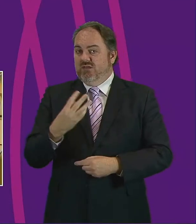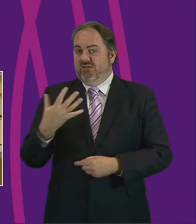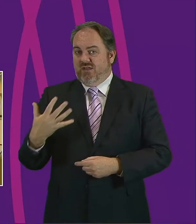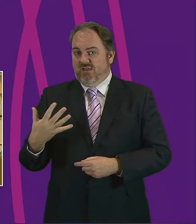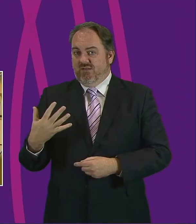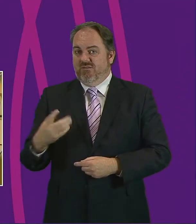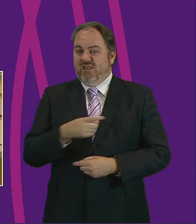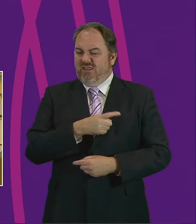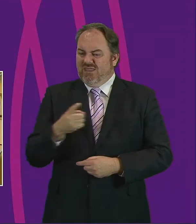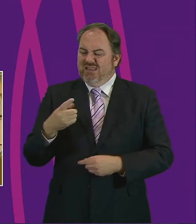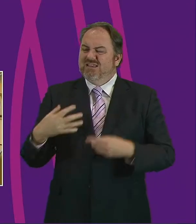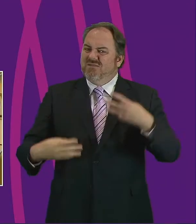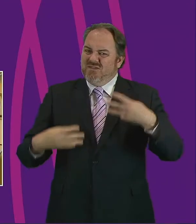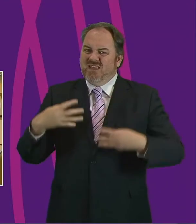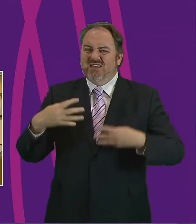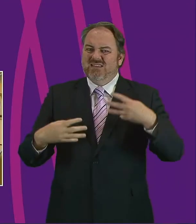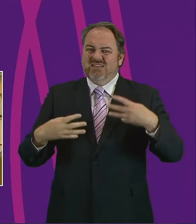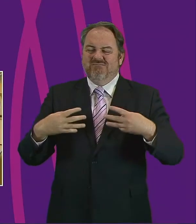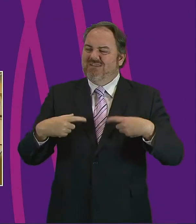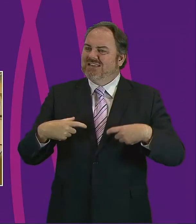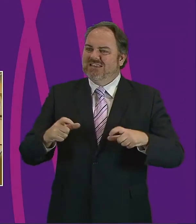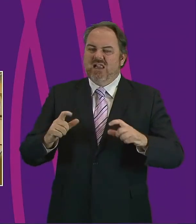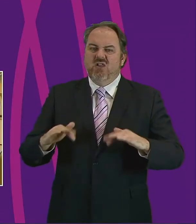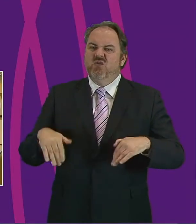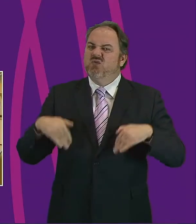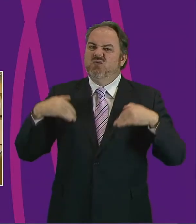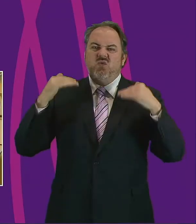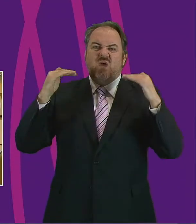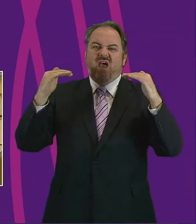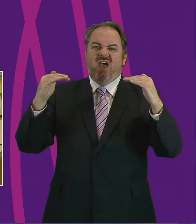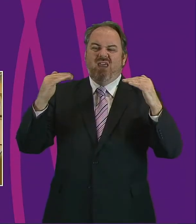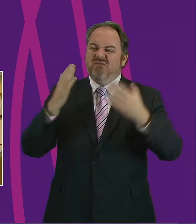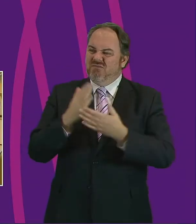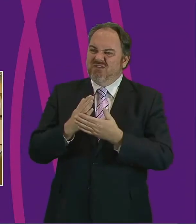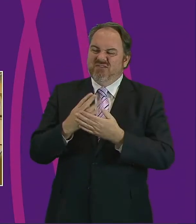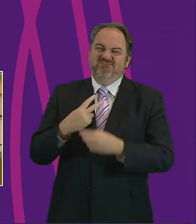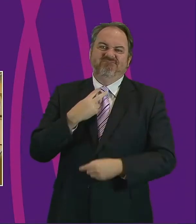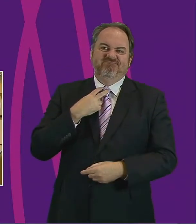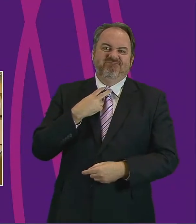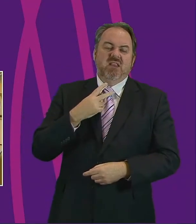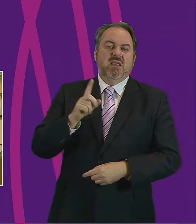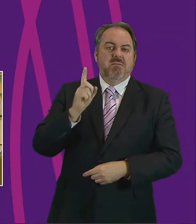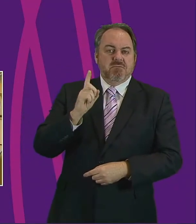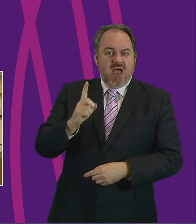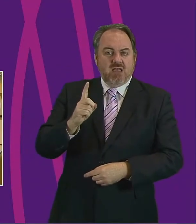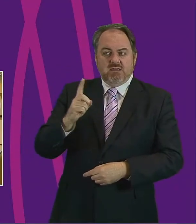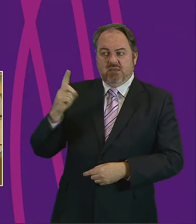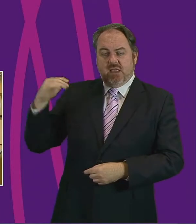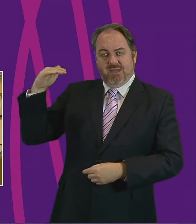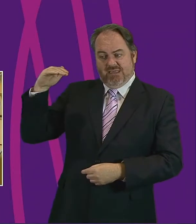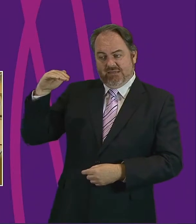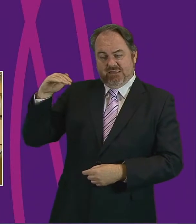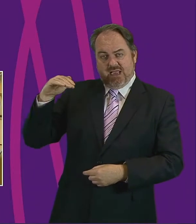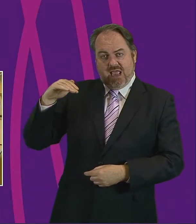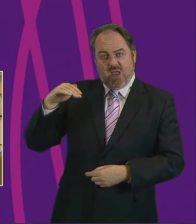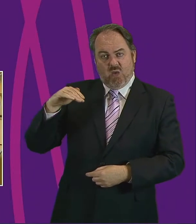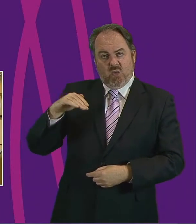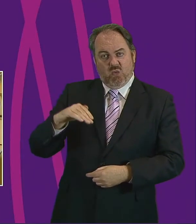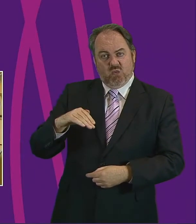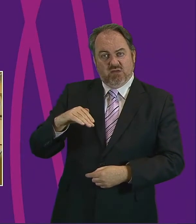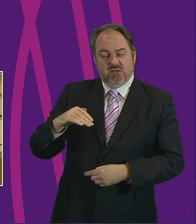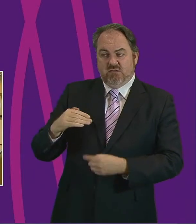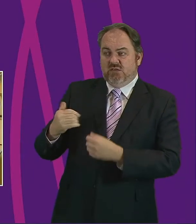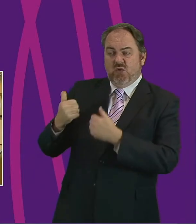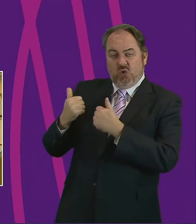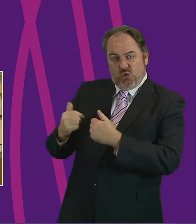figures are still higher than I would ever wish them to be, and I do know that downward trends will never console those who've